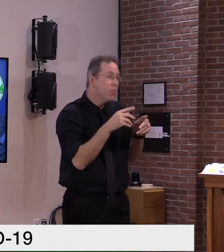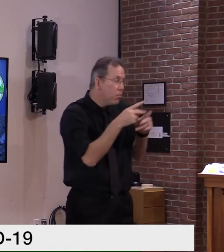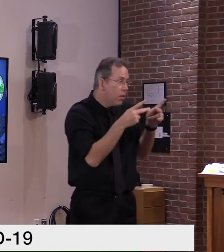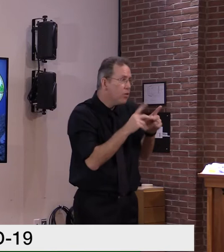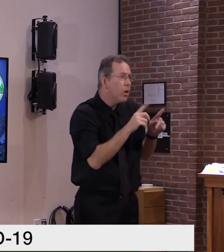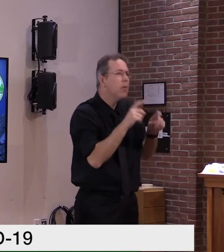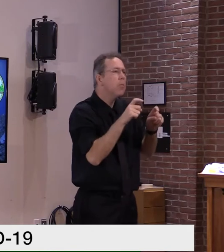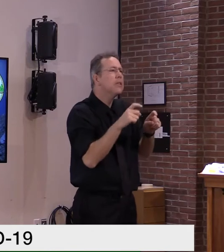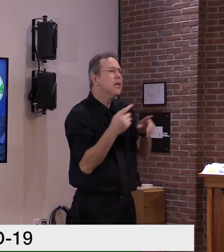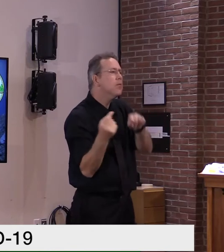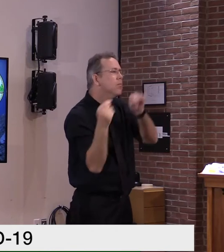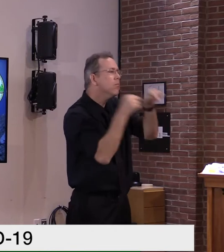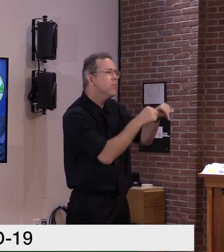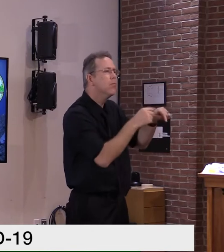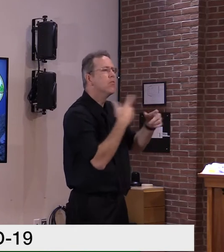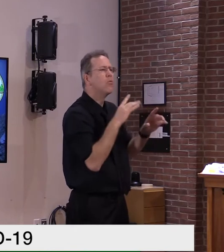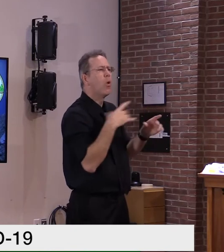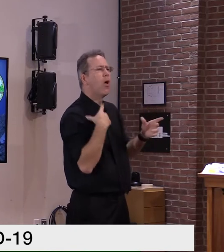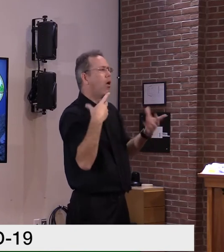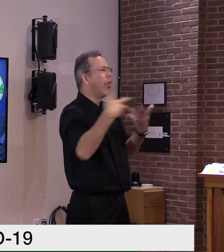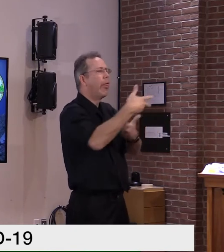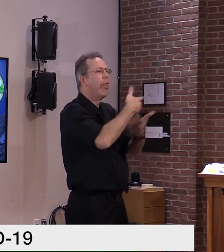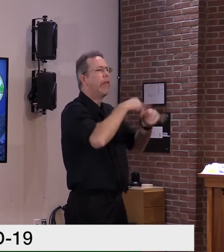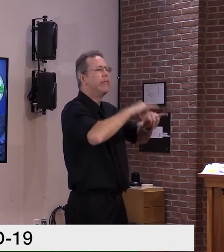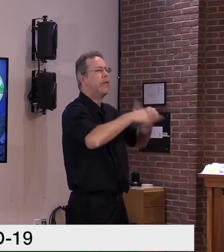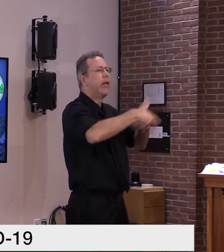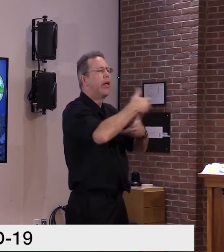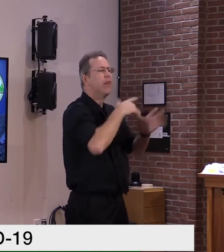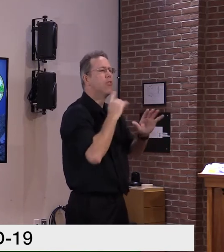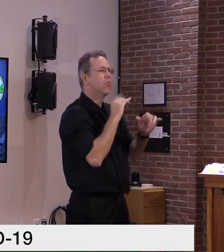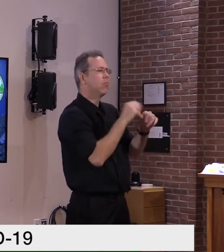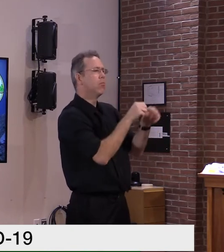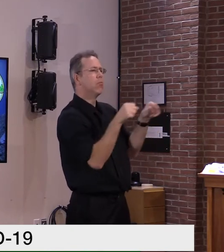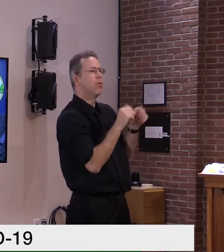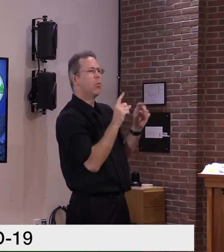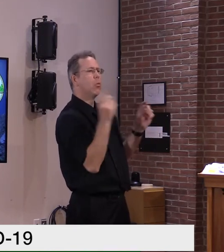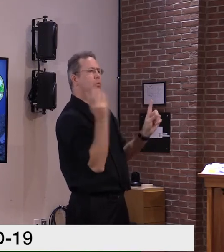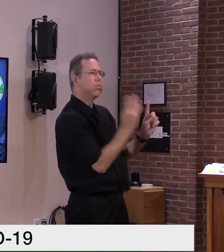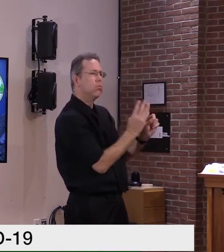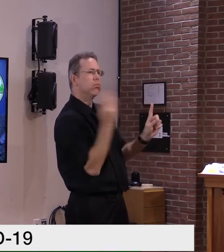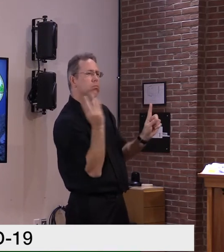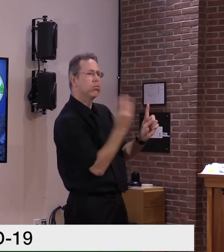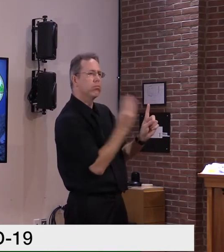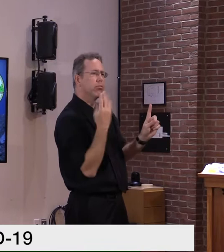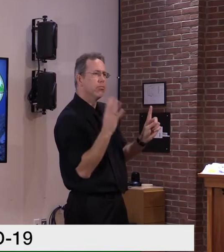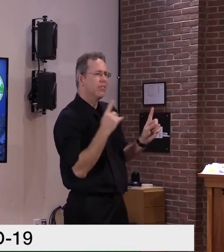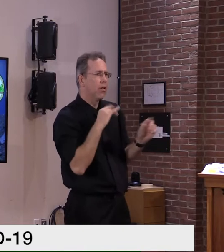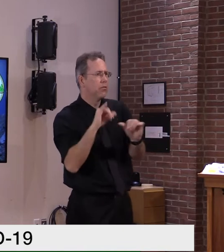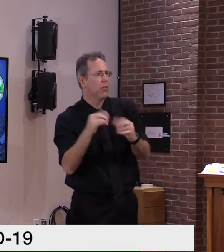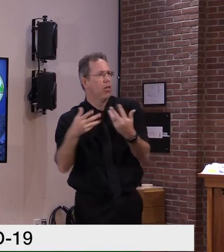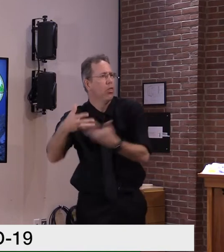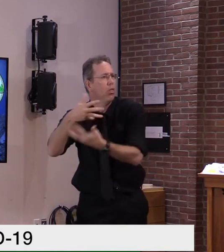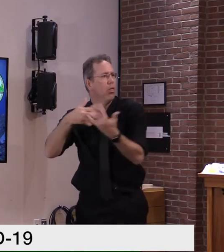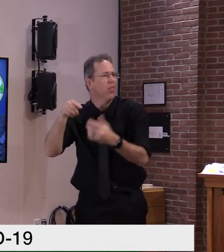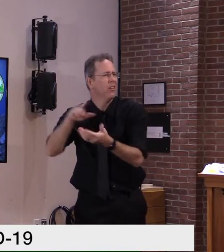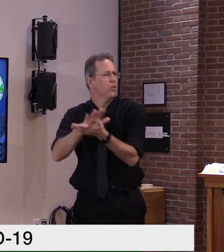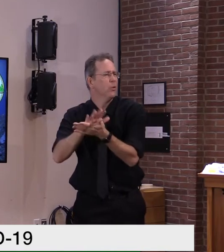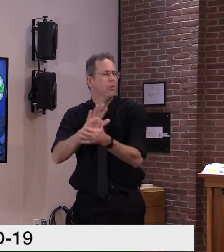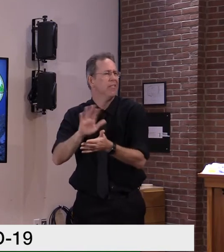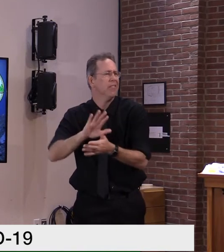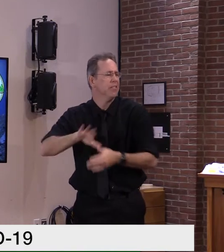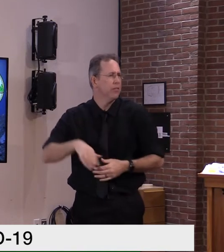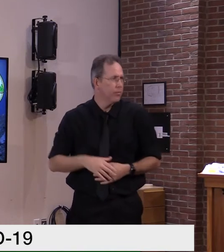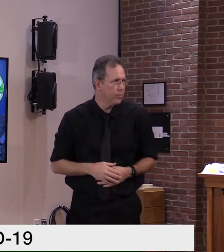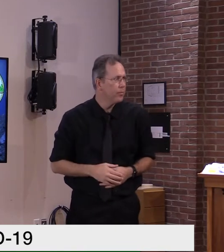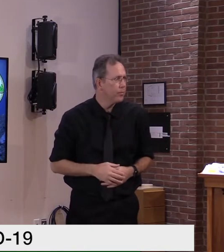Thank you for that. And then a quick follow-up. I've also had readers in the community reach out and want to know if they can volunteer to help